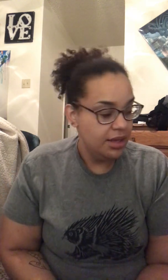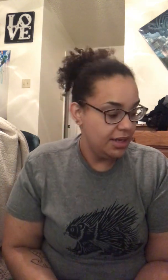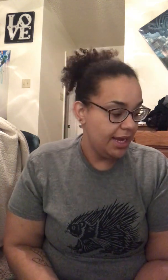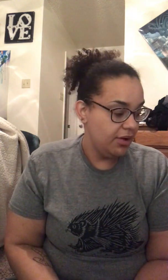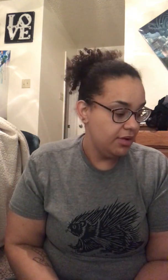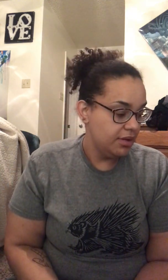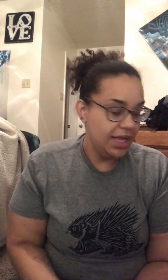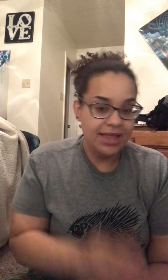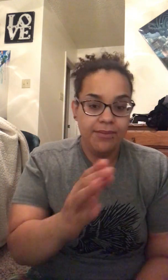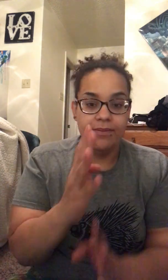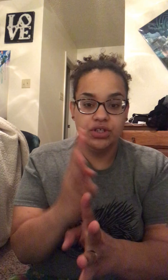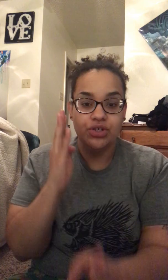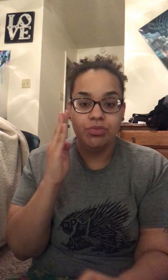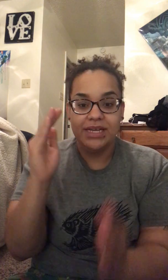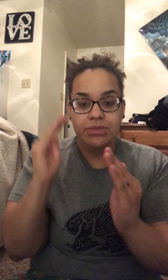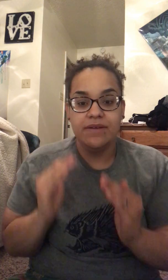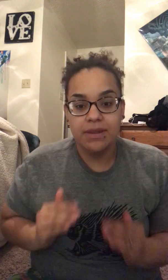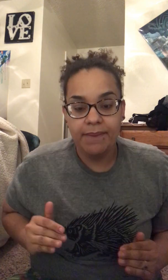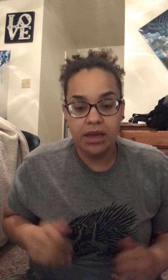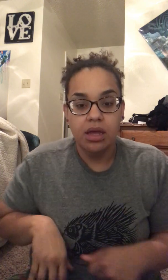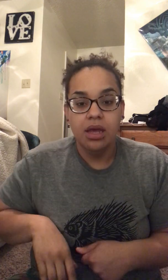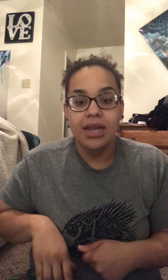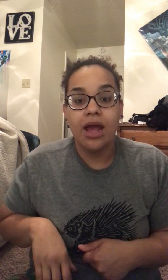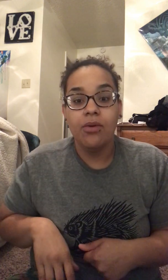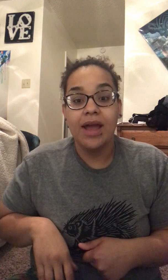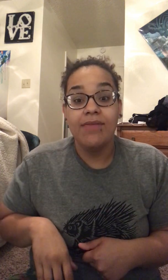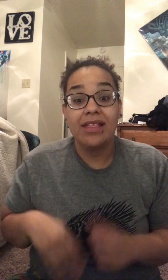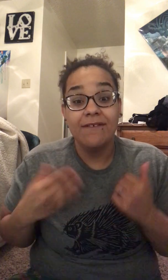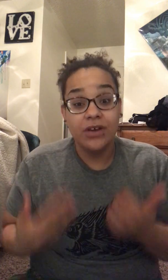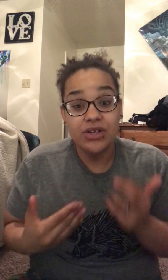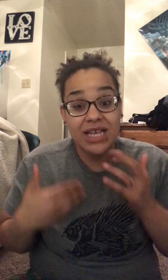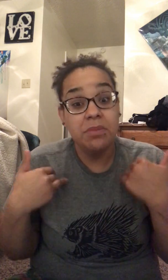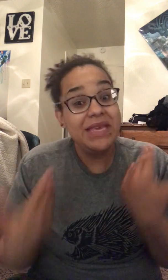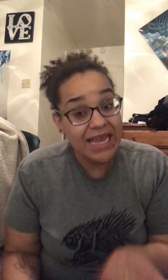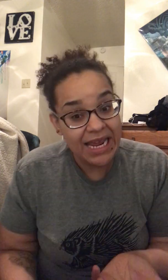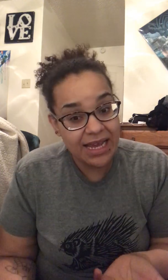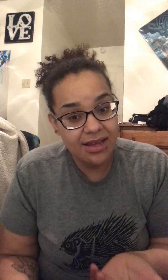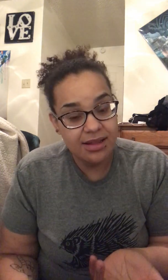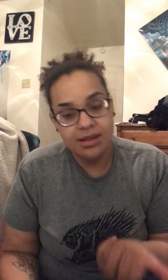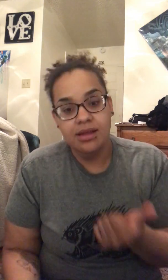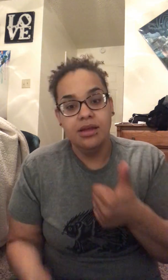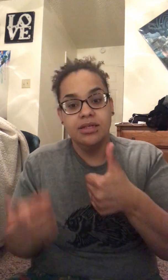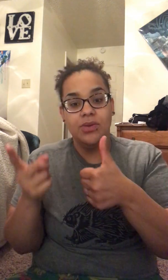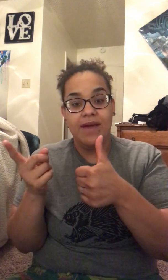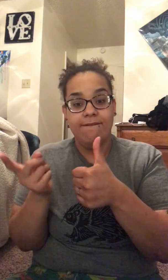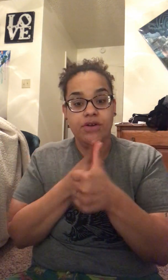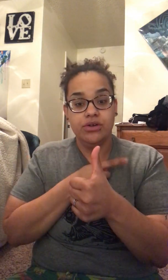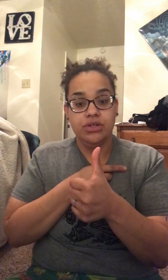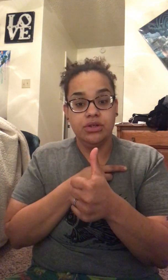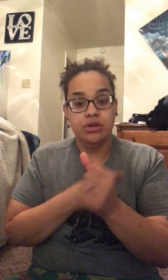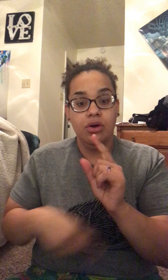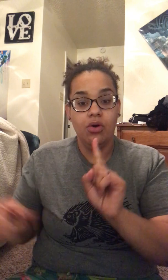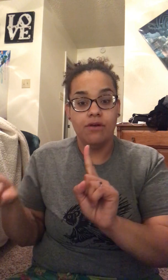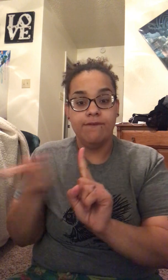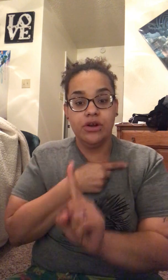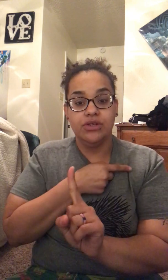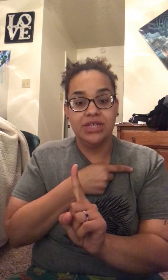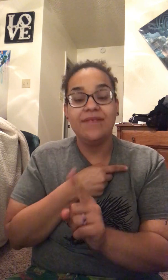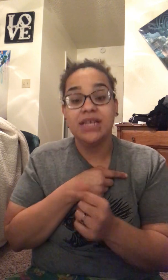Now, like that shows your placement of something. Now we have like the first, like the beginning. So we have first or first. I've seen